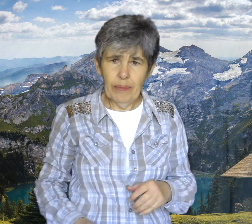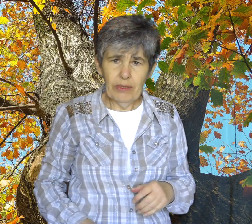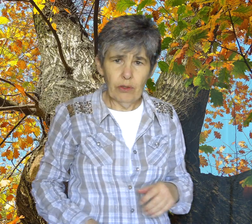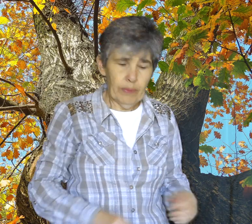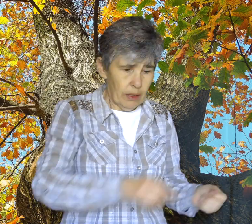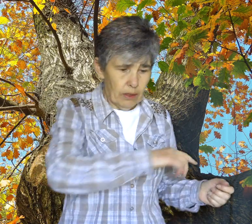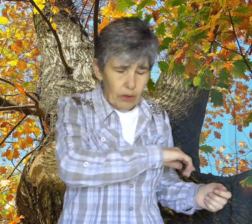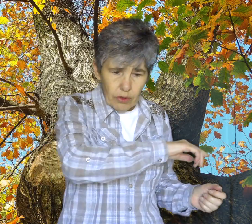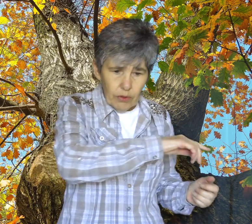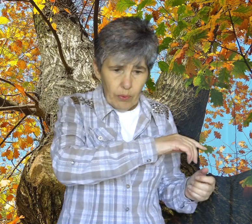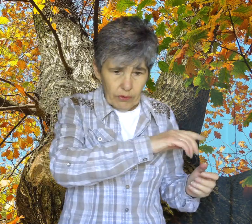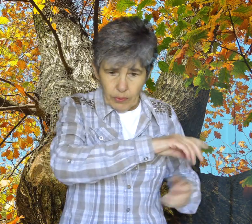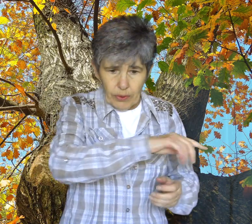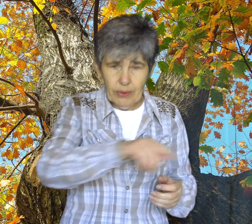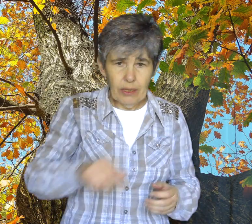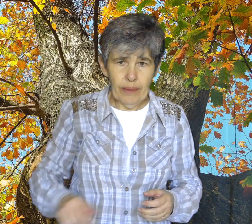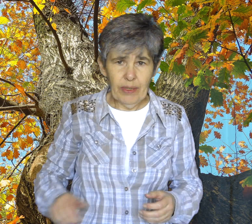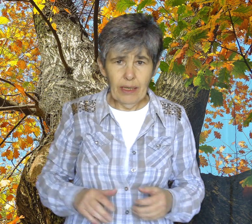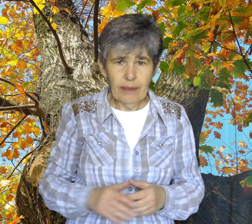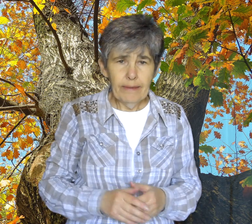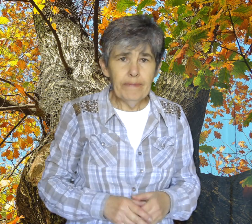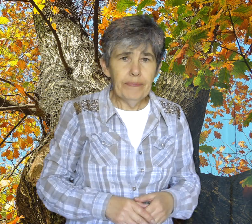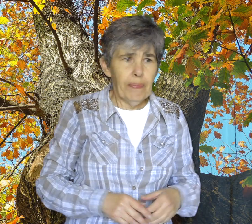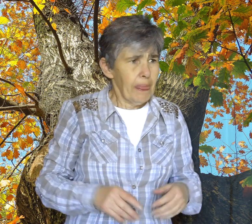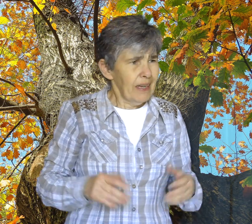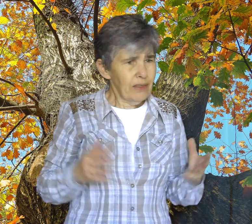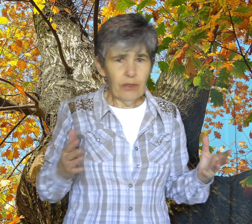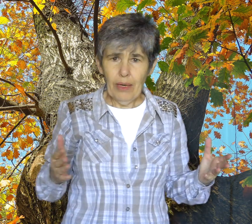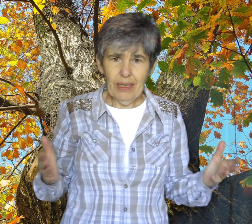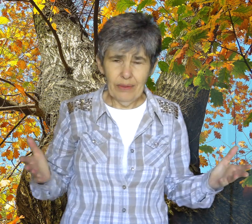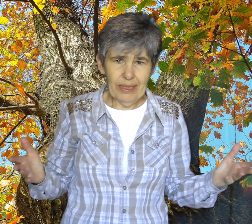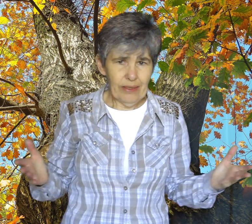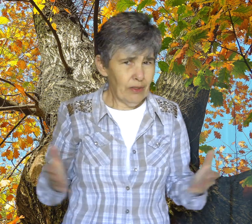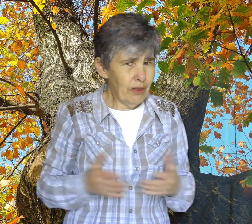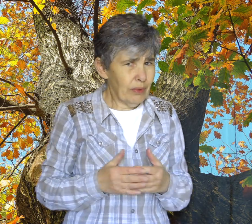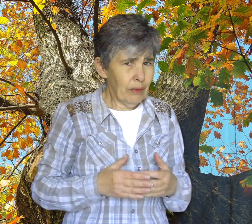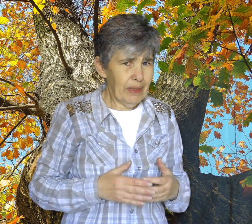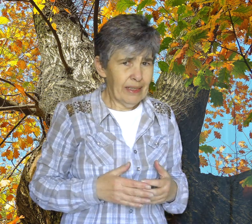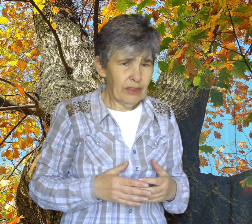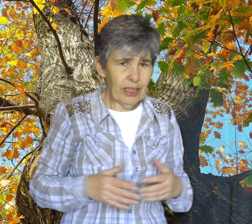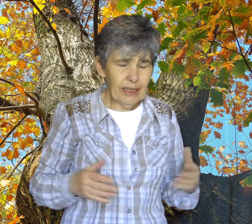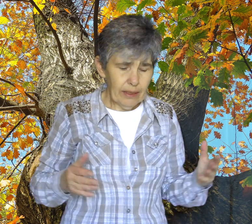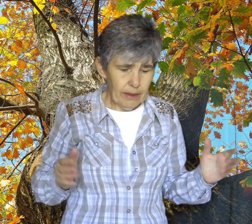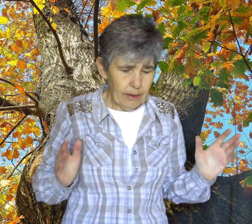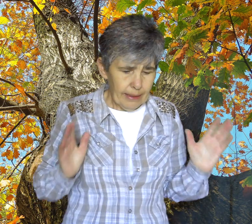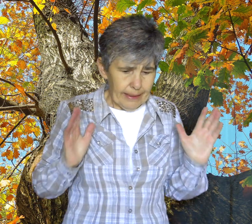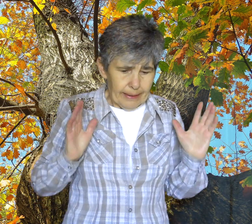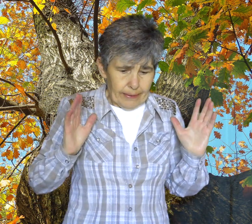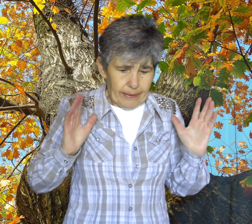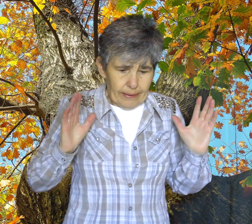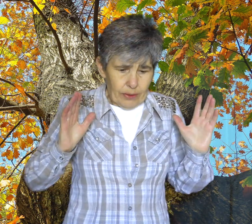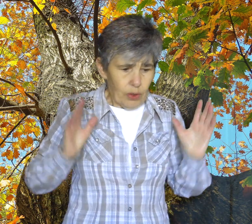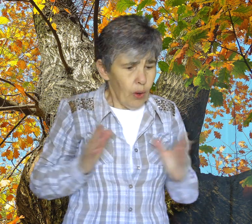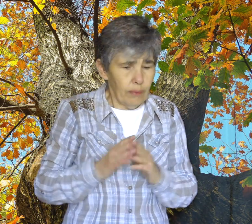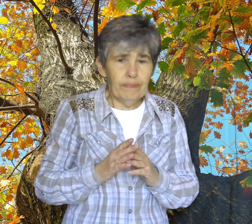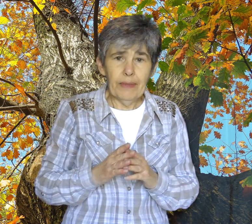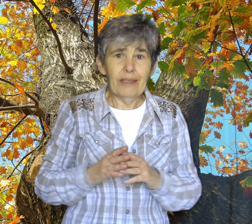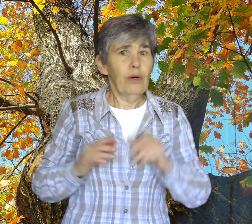bedroom. And all the other wolves were doing the same thing. And I thought, how can I read this story without being energetic? So, I thought, right,